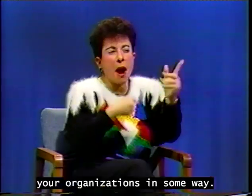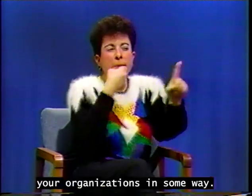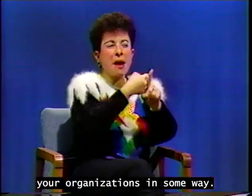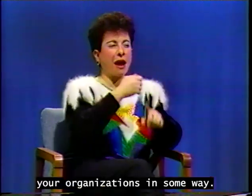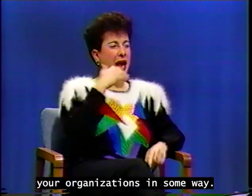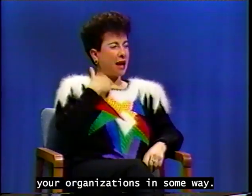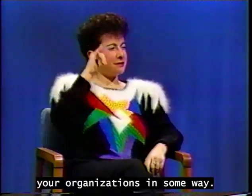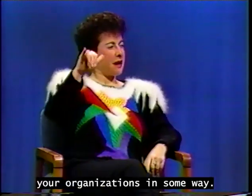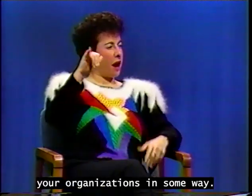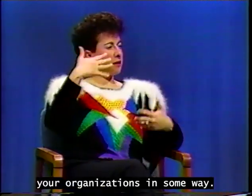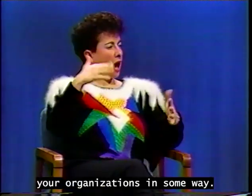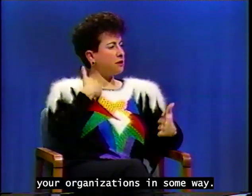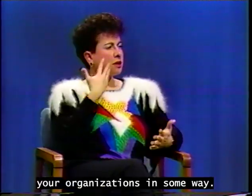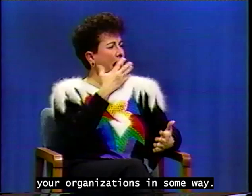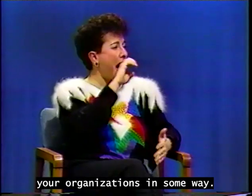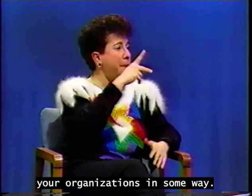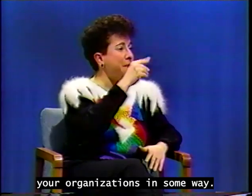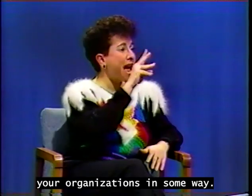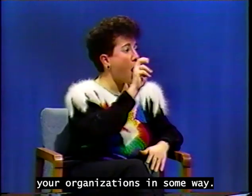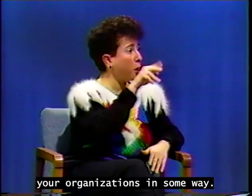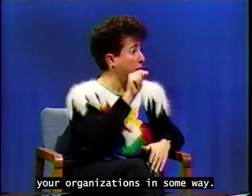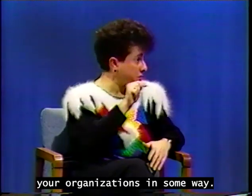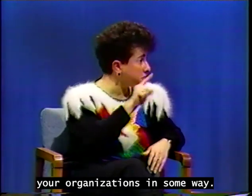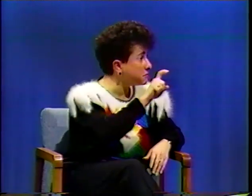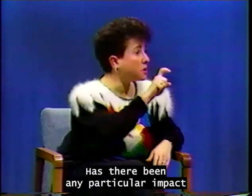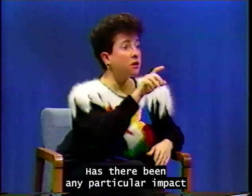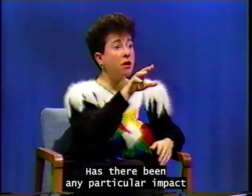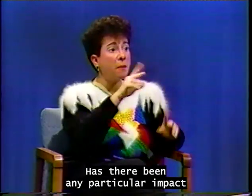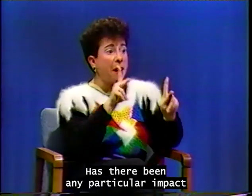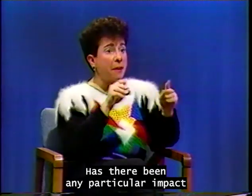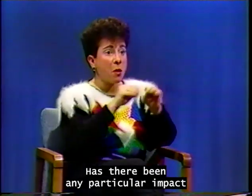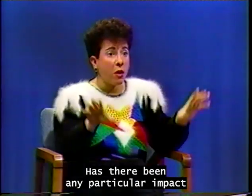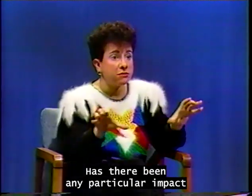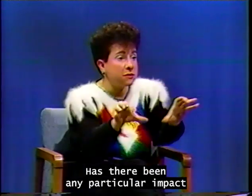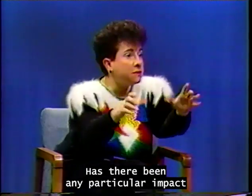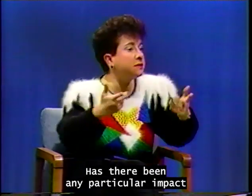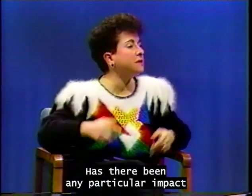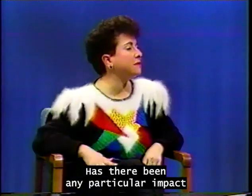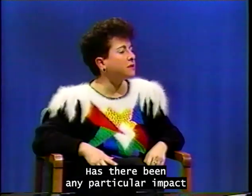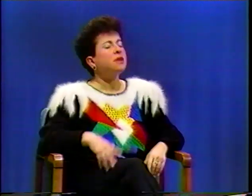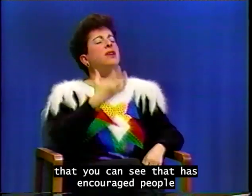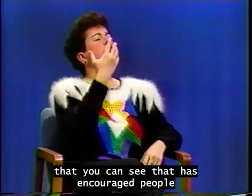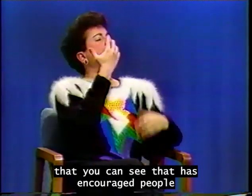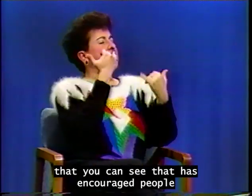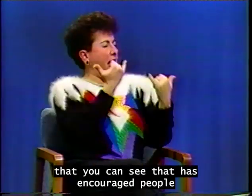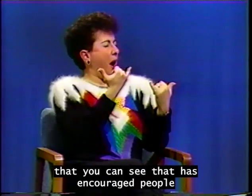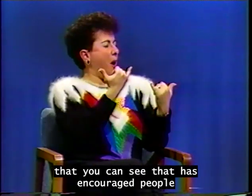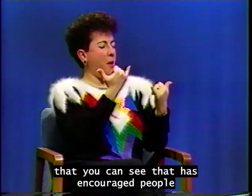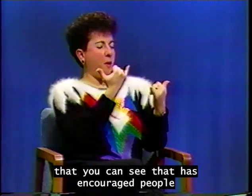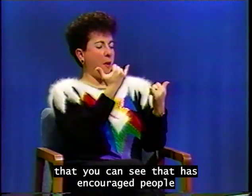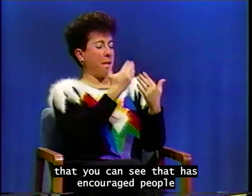your organizations in some way. Has there been any particular impact that you can see that